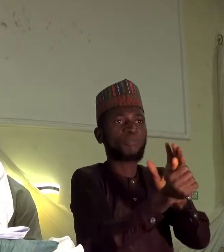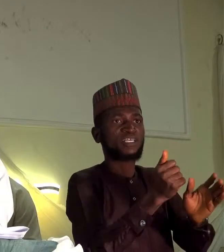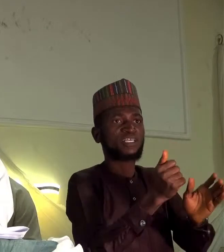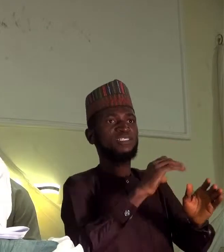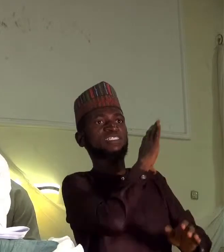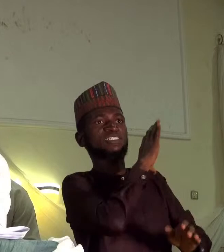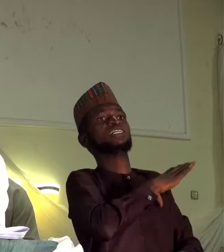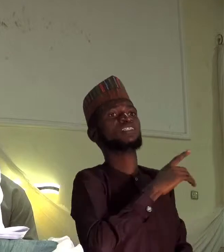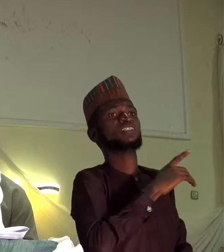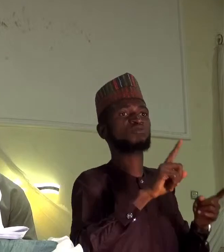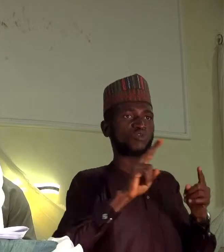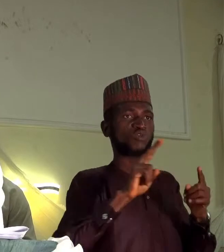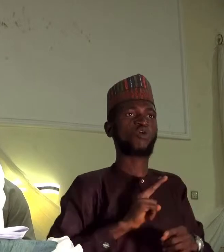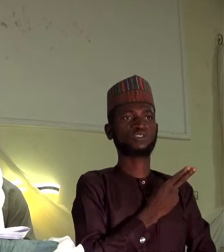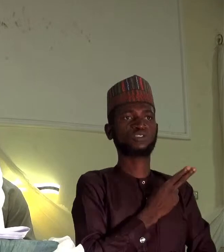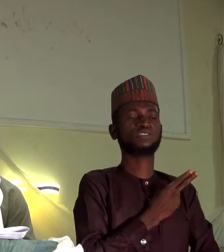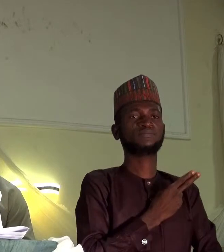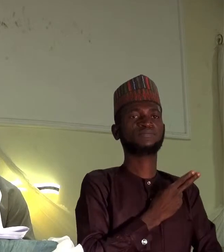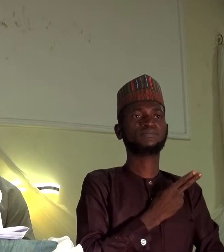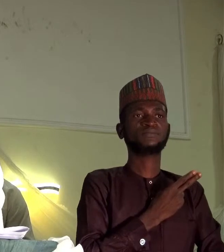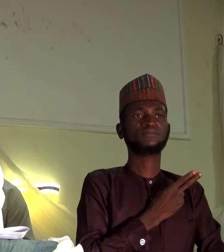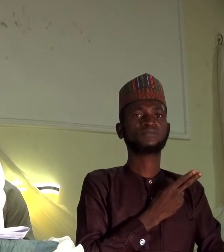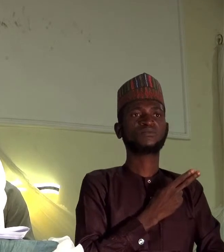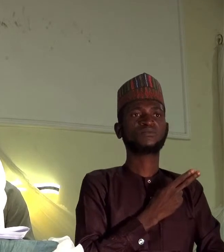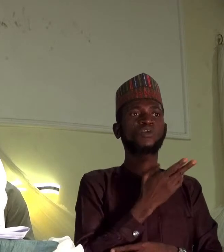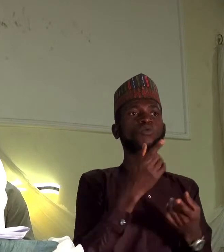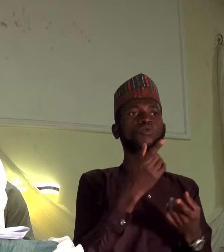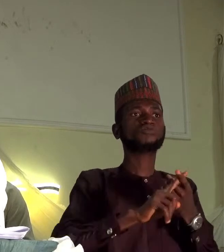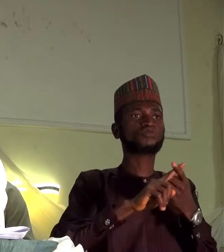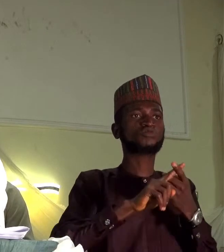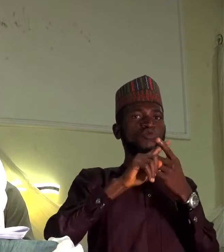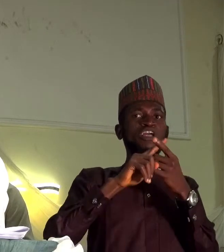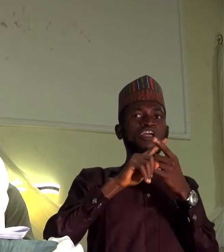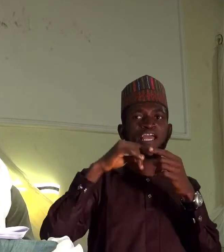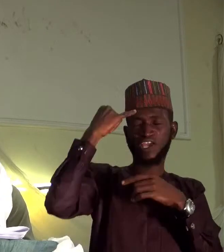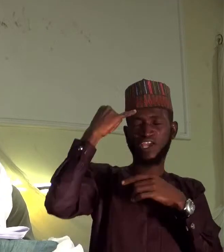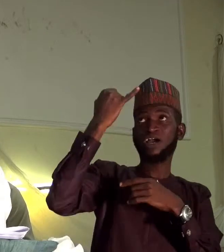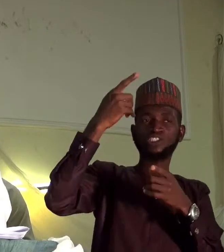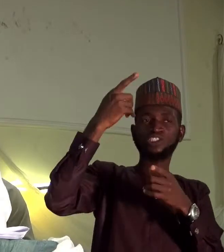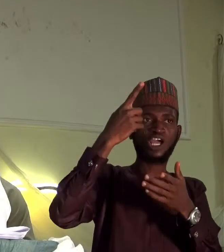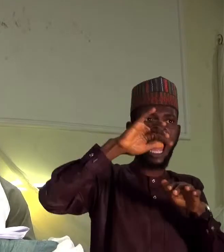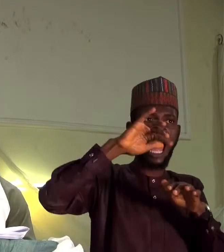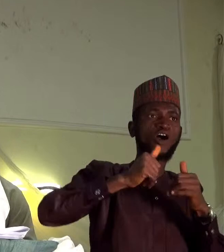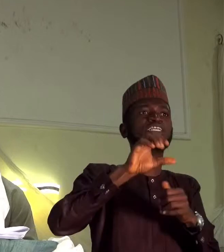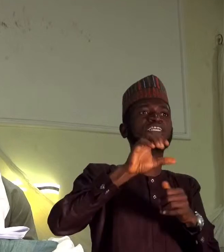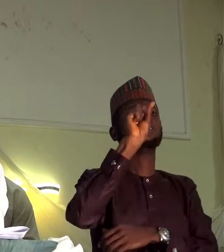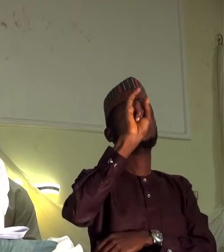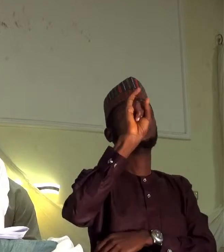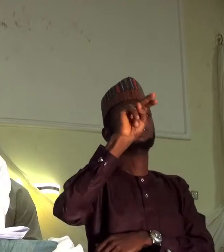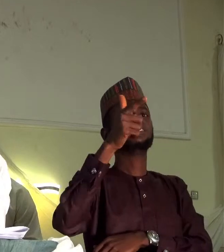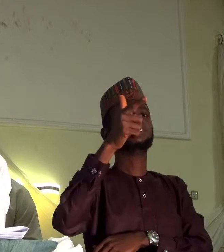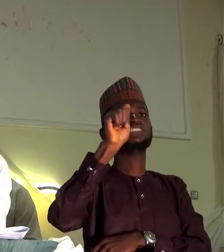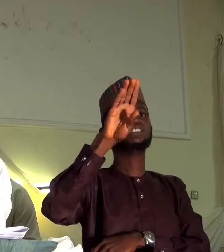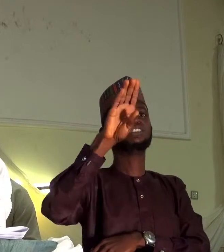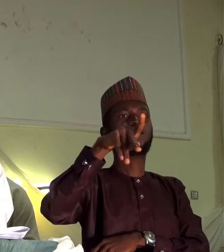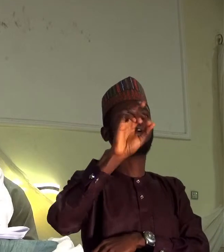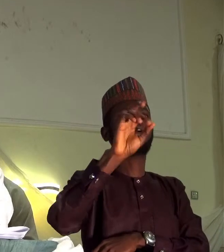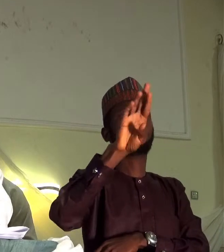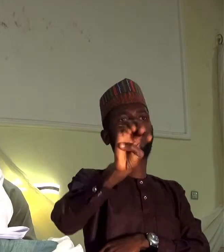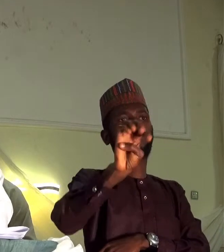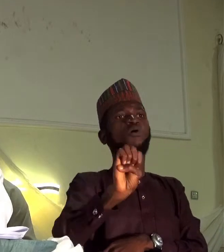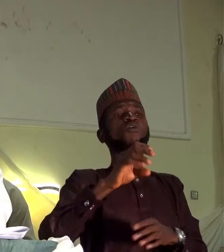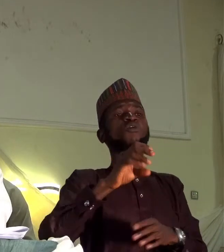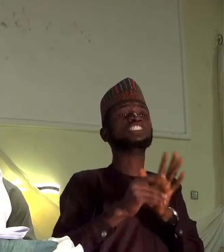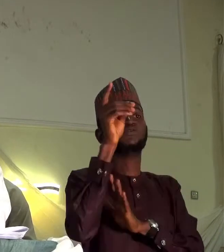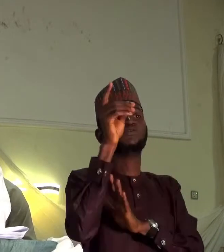the Singapore and UAE experiences. We want to look at Singapore, we want to look at United Arab Emirates experiences. For want of time, I will